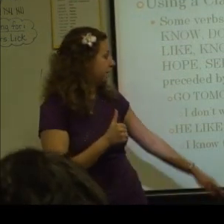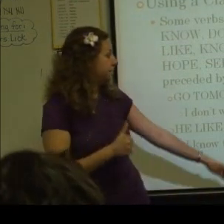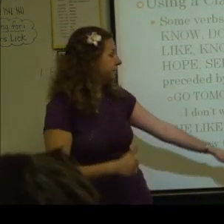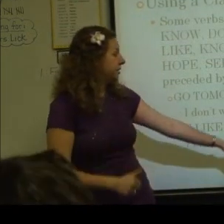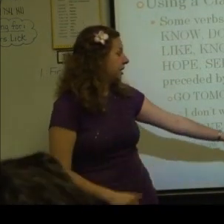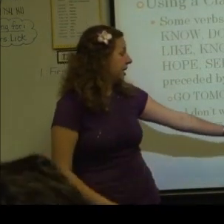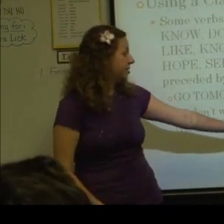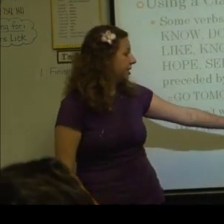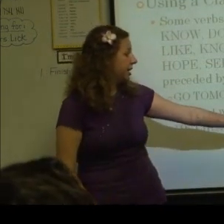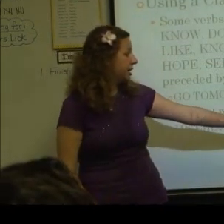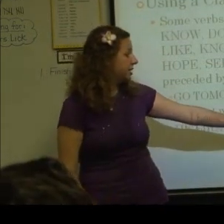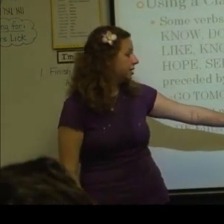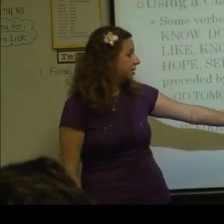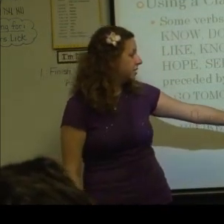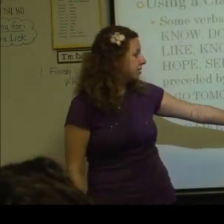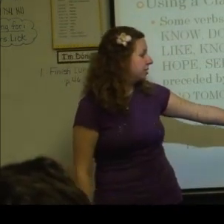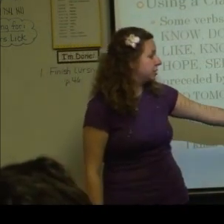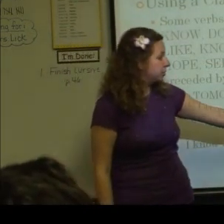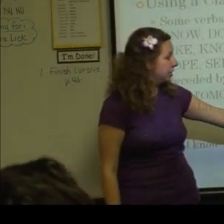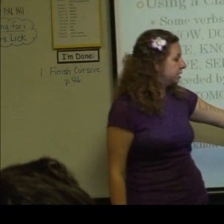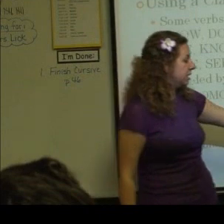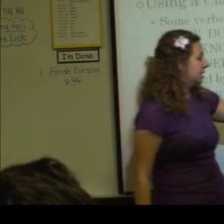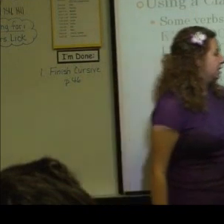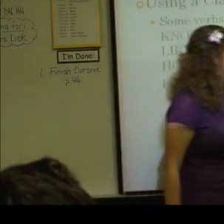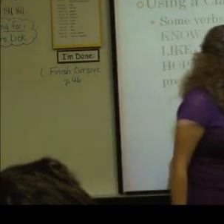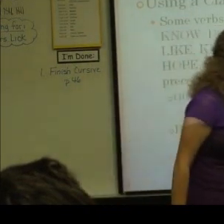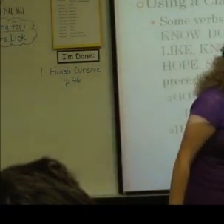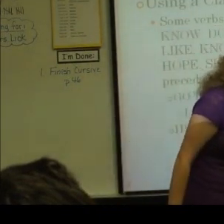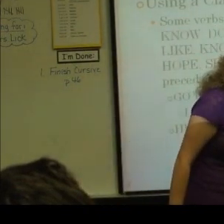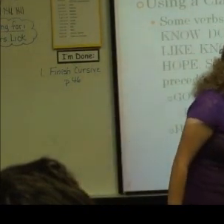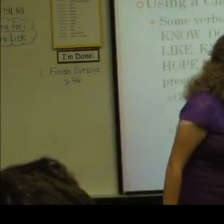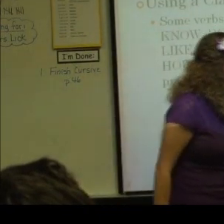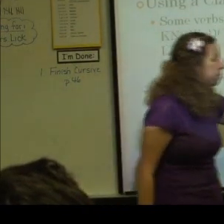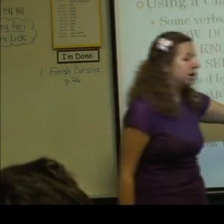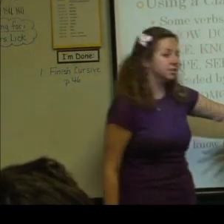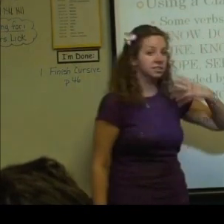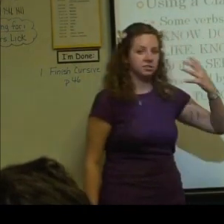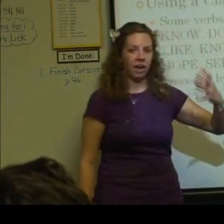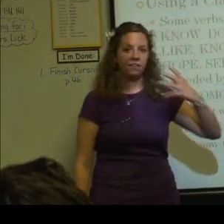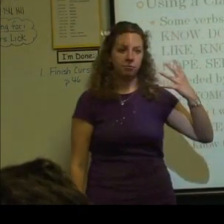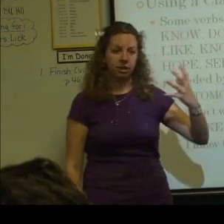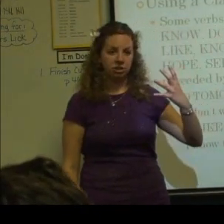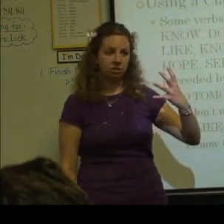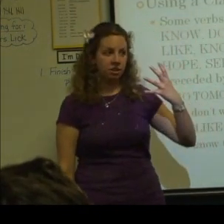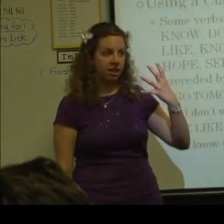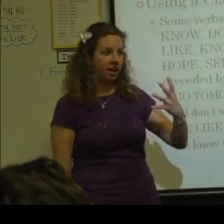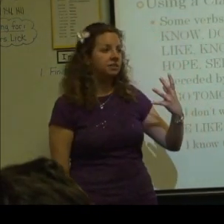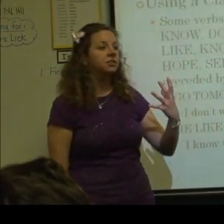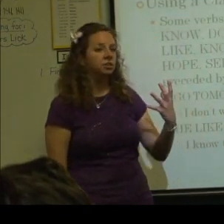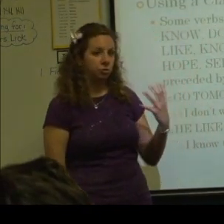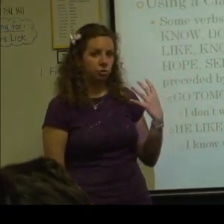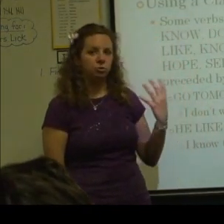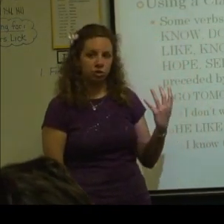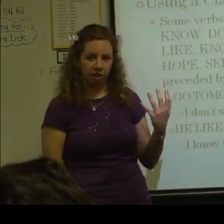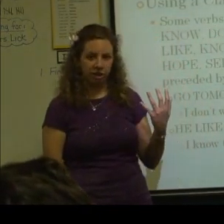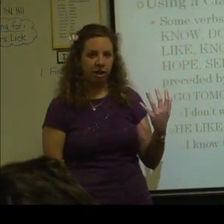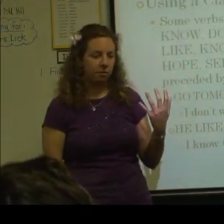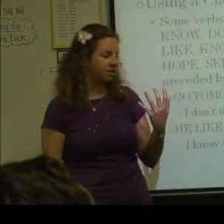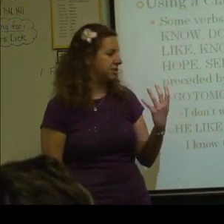Okay? And then this one is with a positive affirmation, the yes, so you shake your head